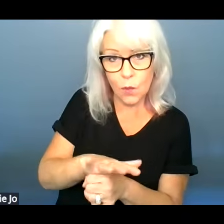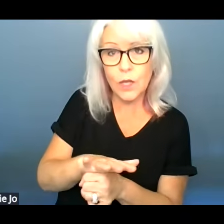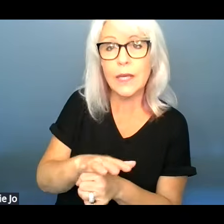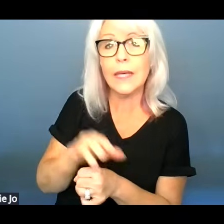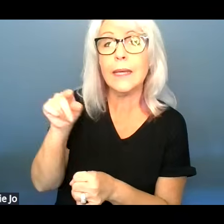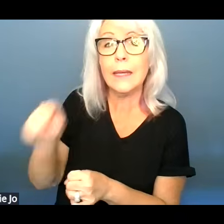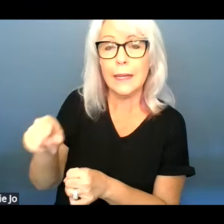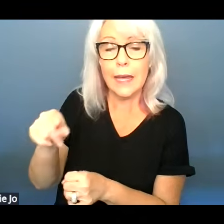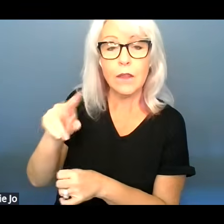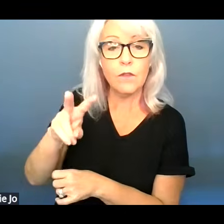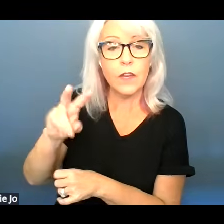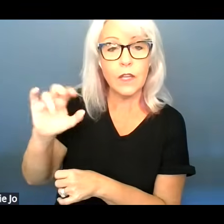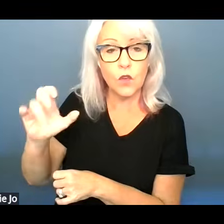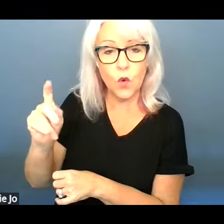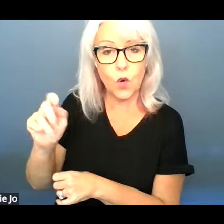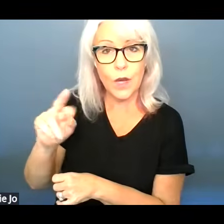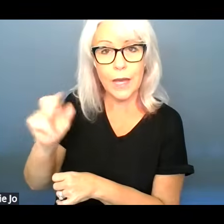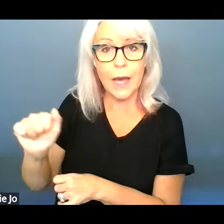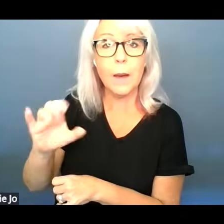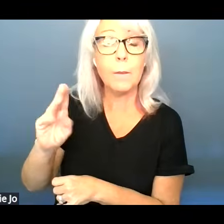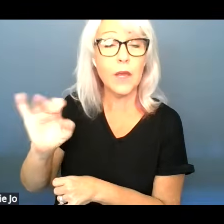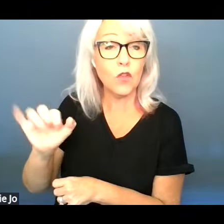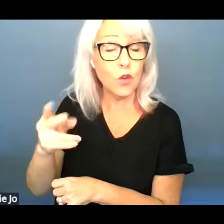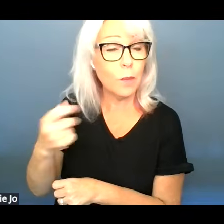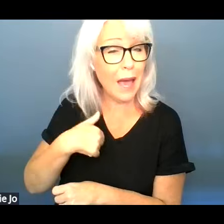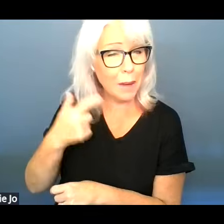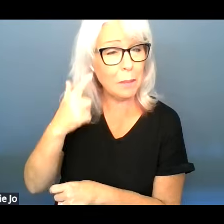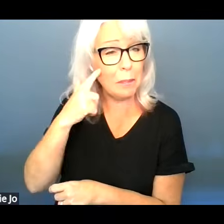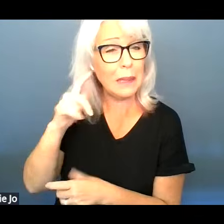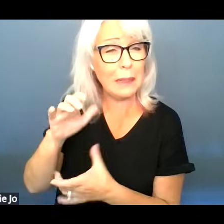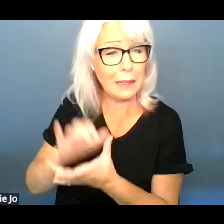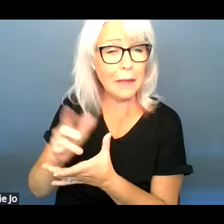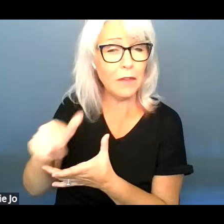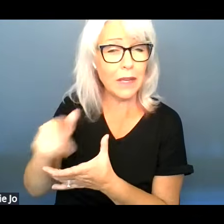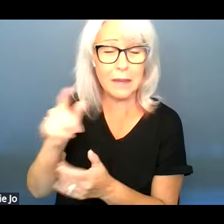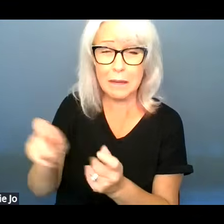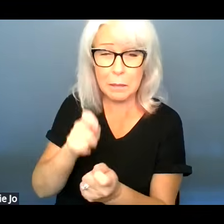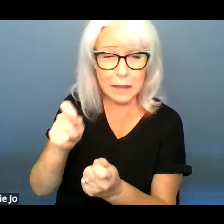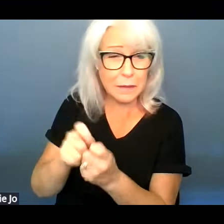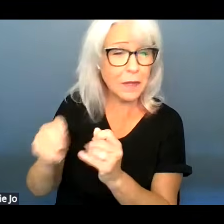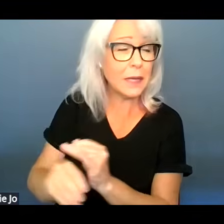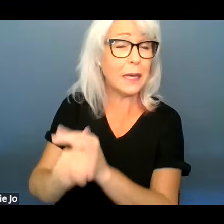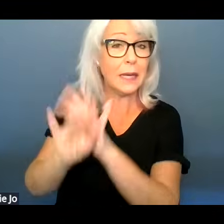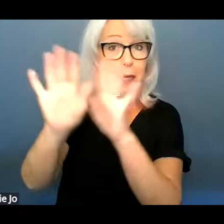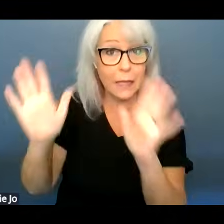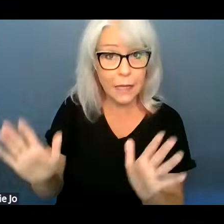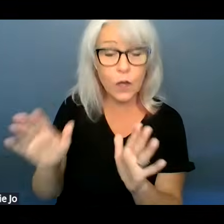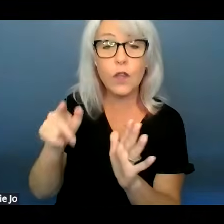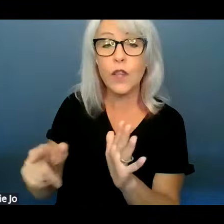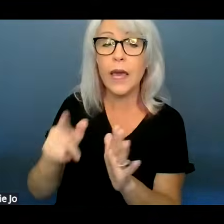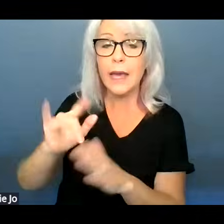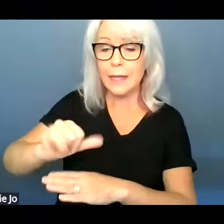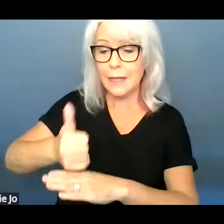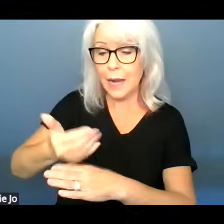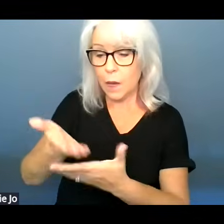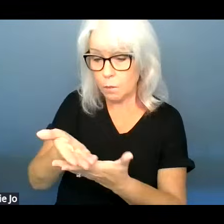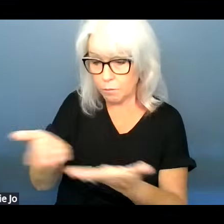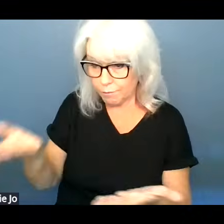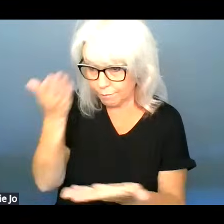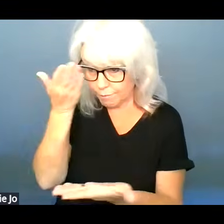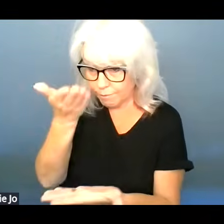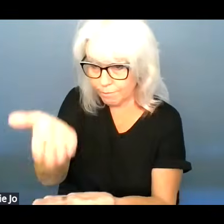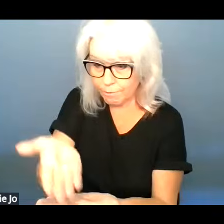are factual and sufficiently clear because they set forth a course of conduct occurring between July